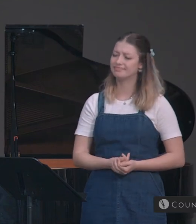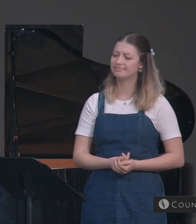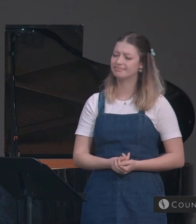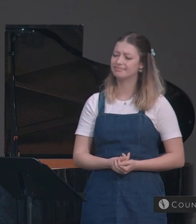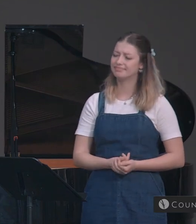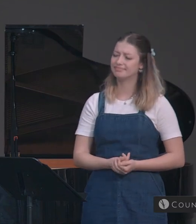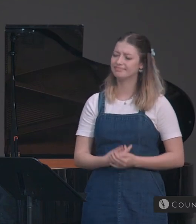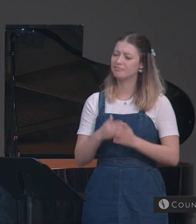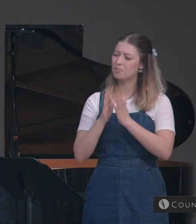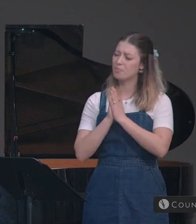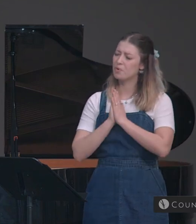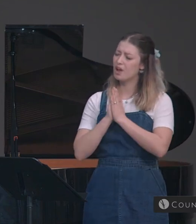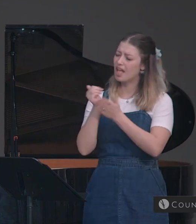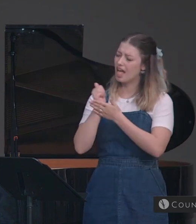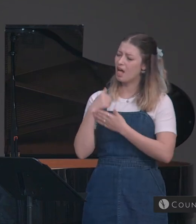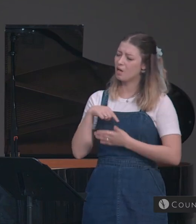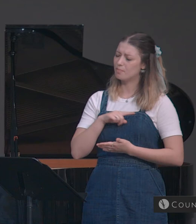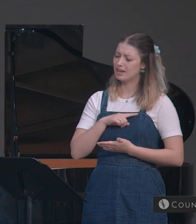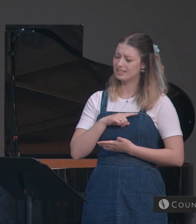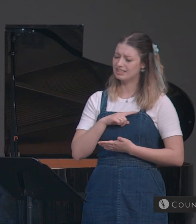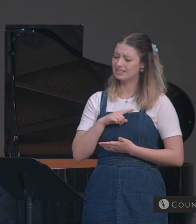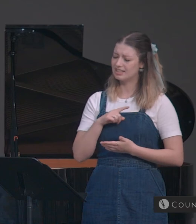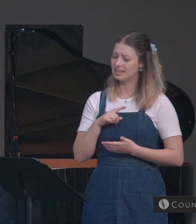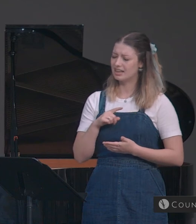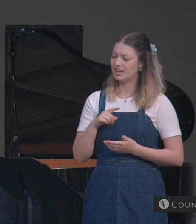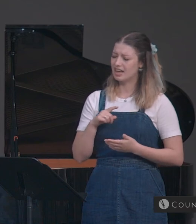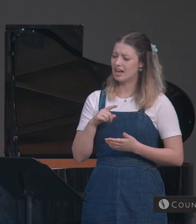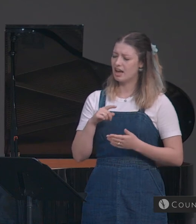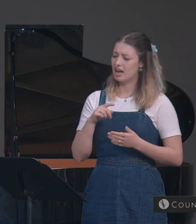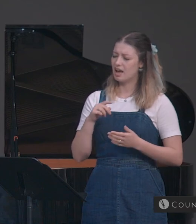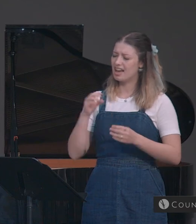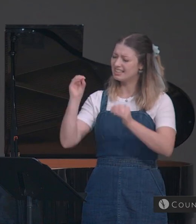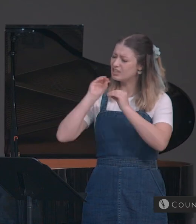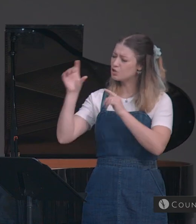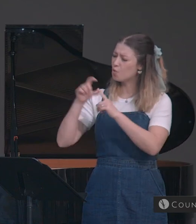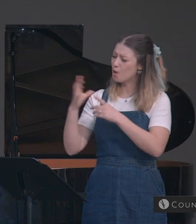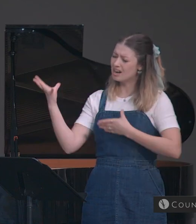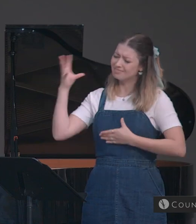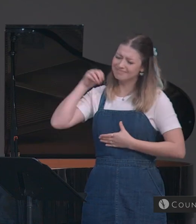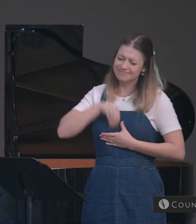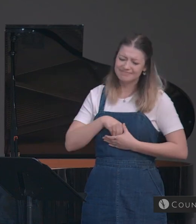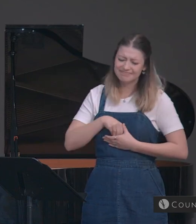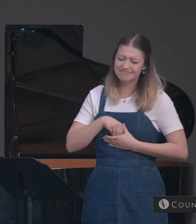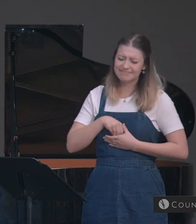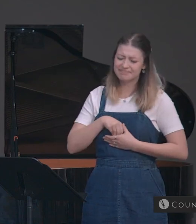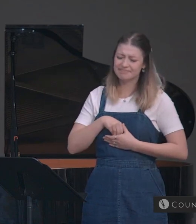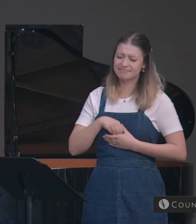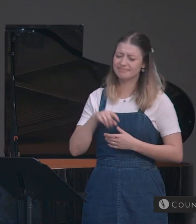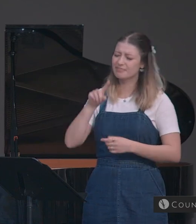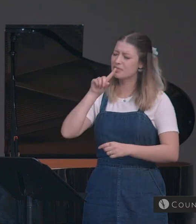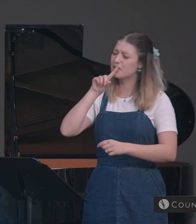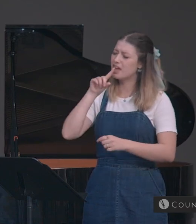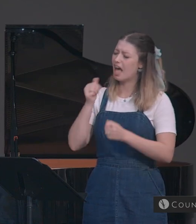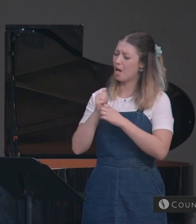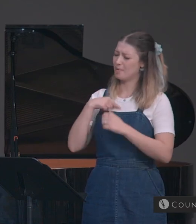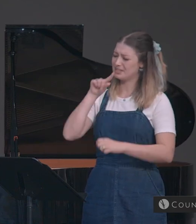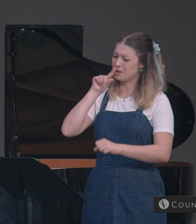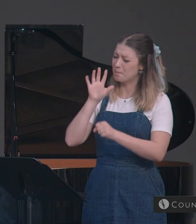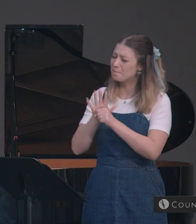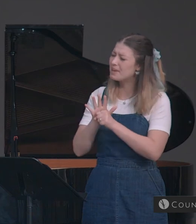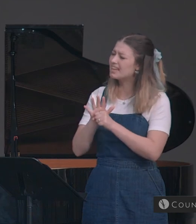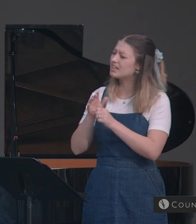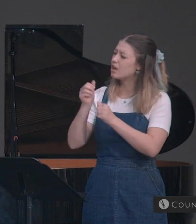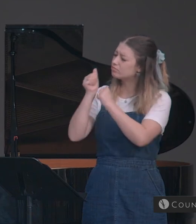us by this morning taking your word and planting it deep in us, that we would commit ourselves this morning to live your way, to walk your